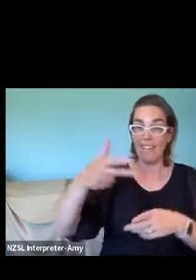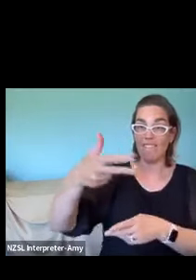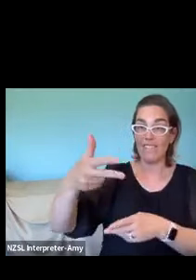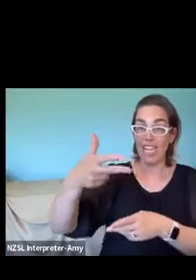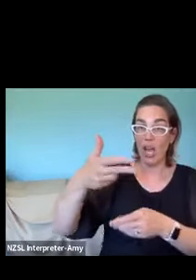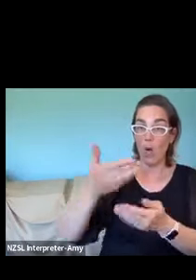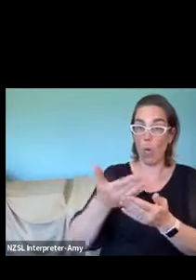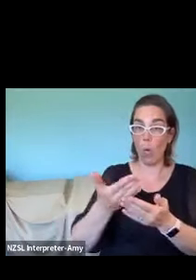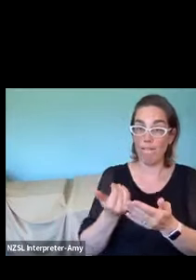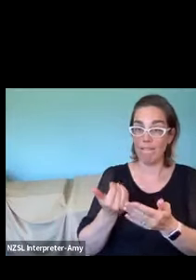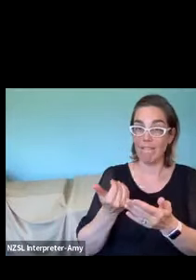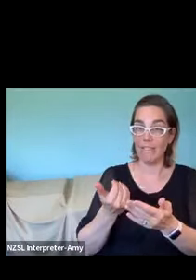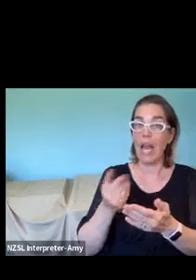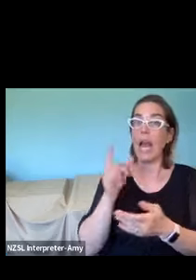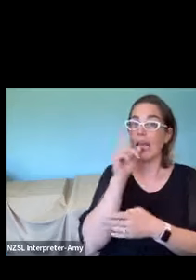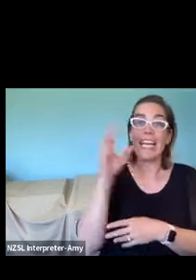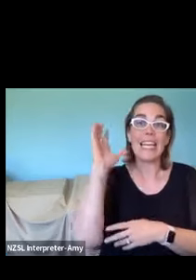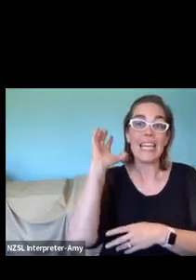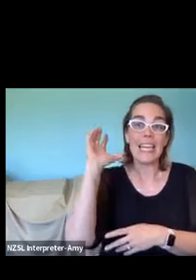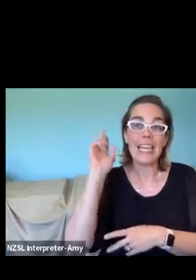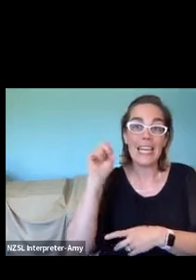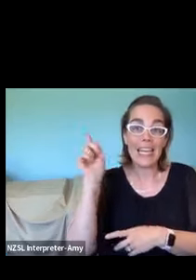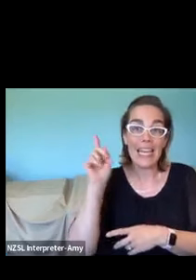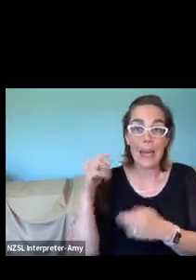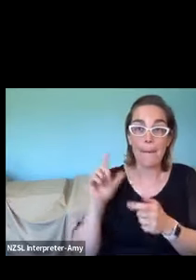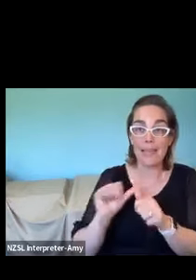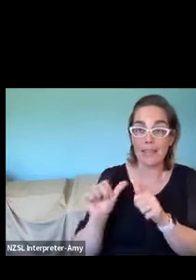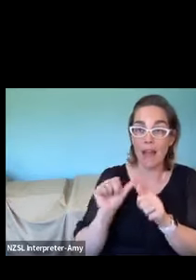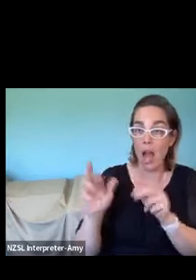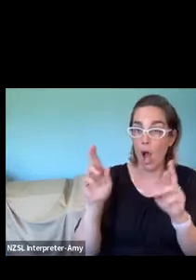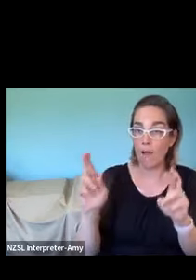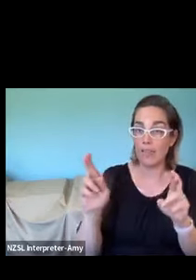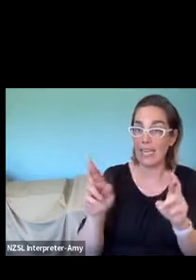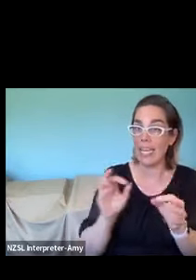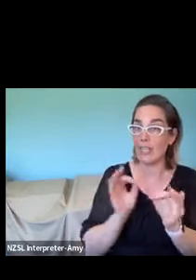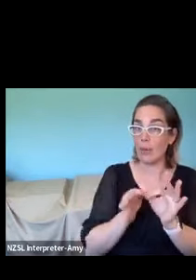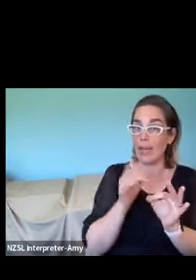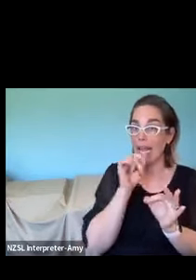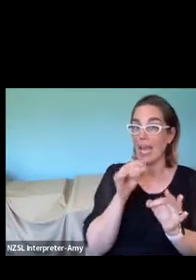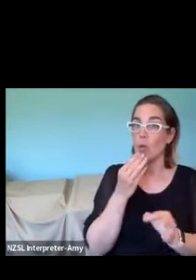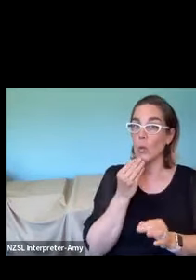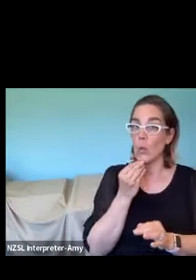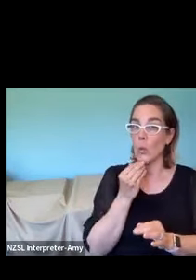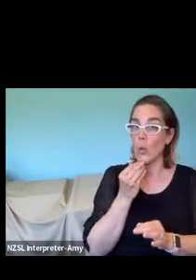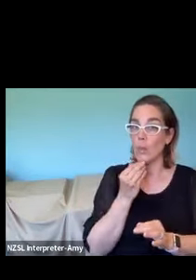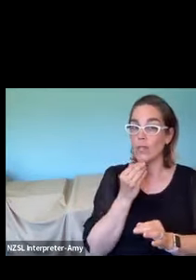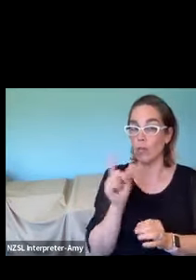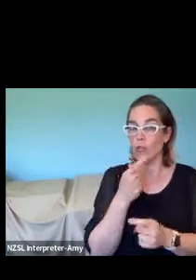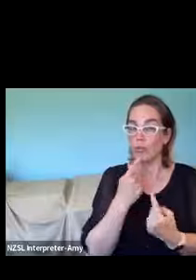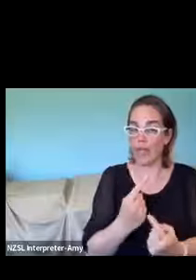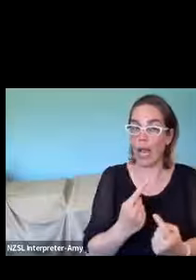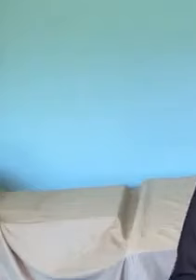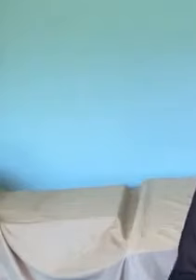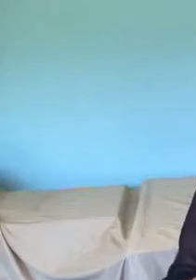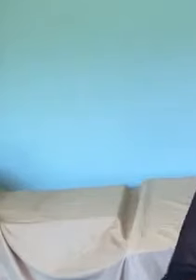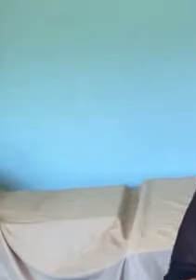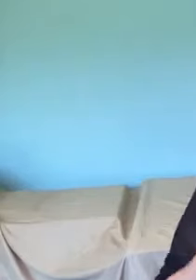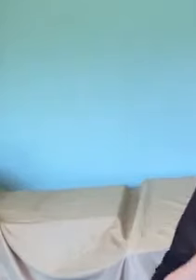be able to hear, and hopefully the interpreter can use what you're saying a bit